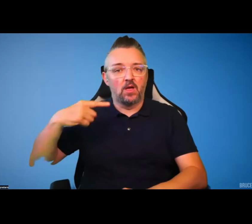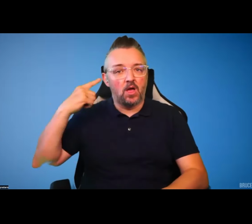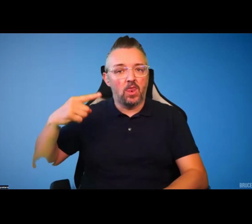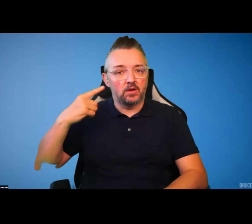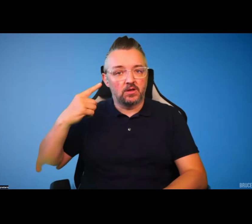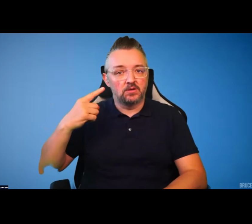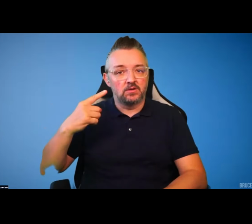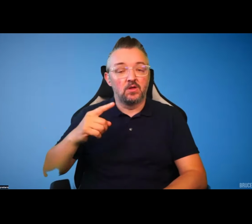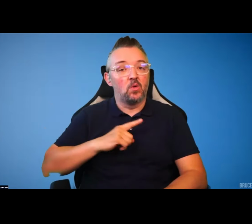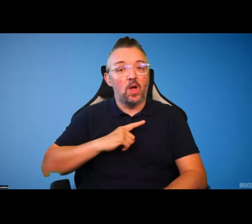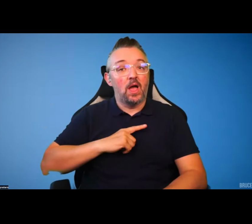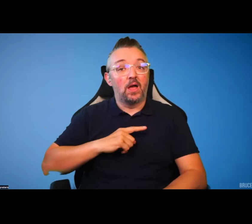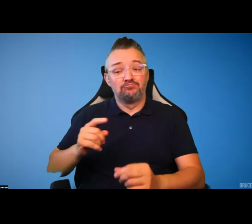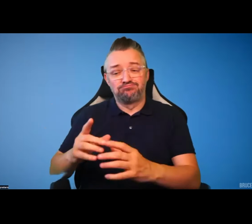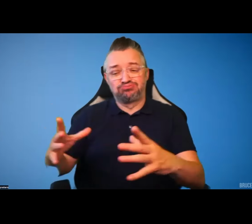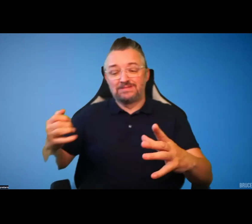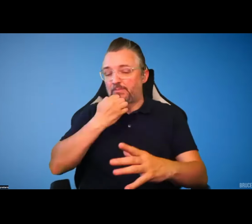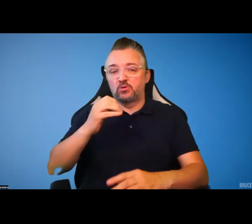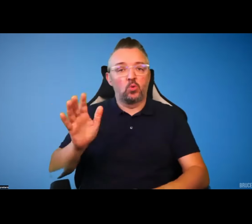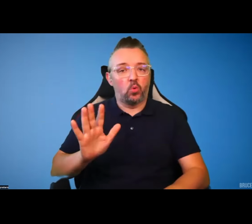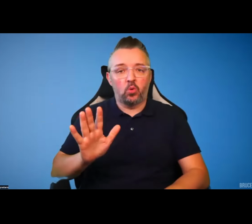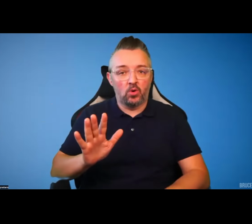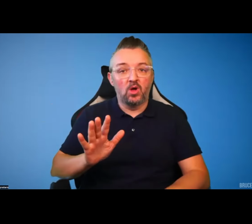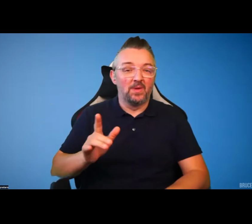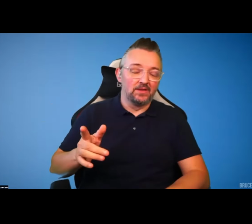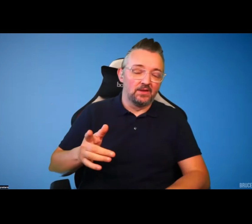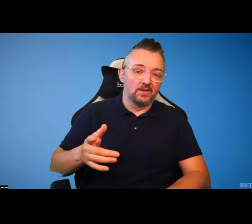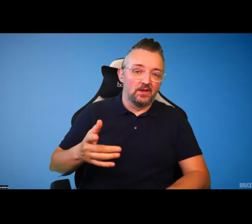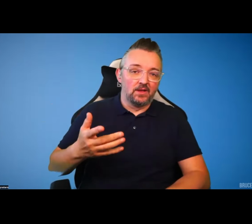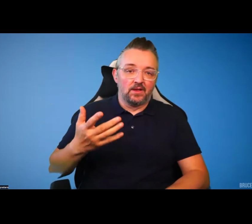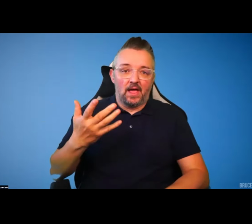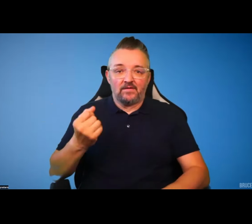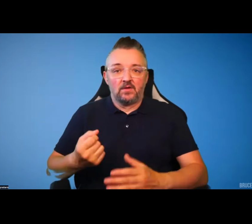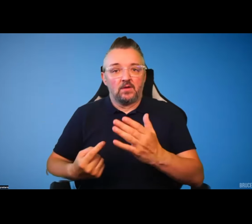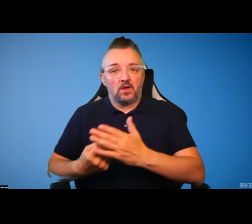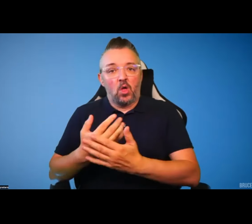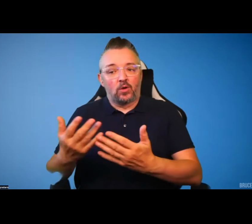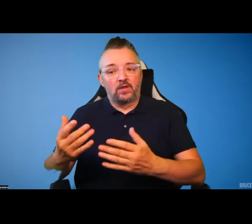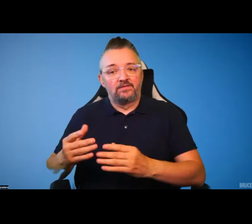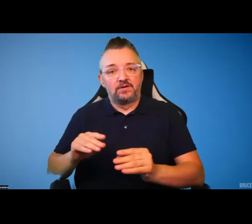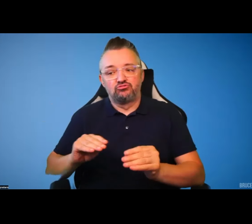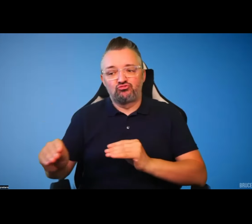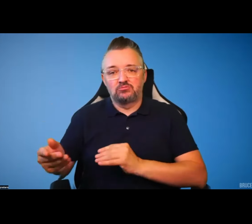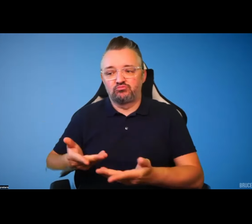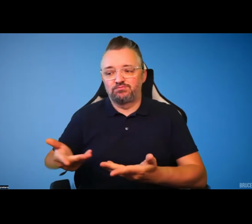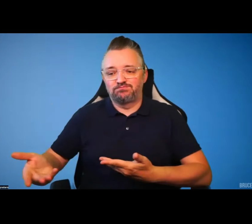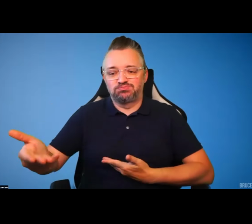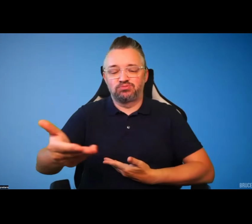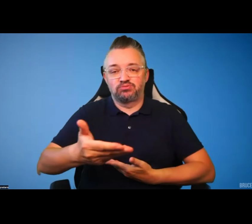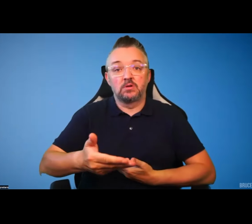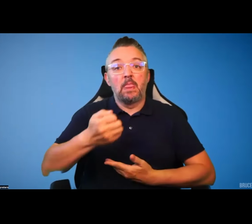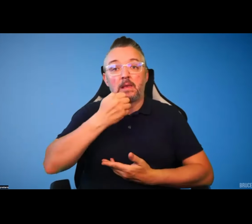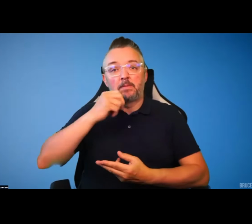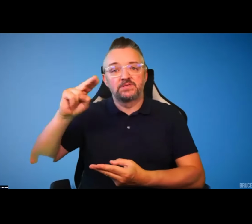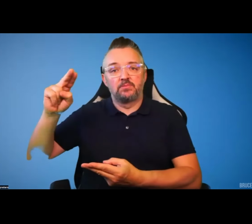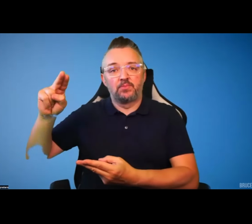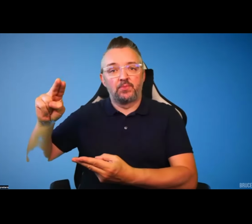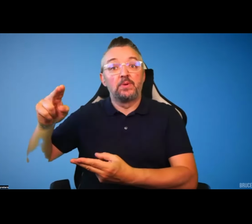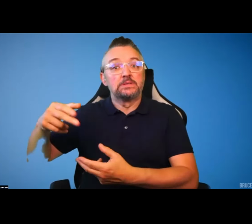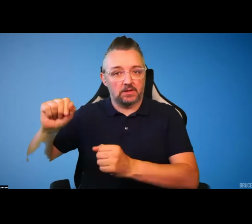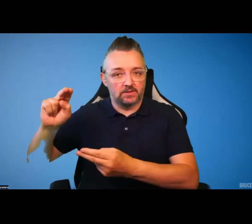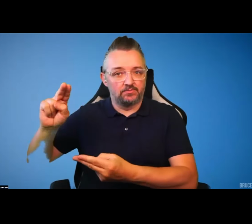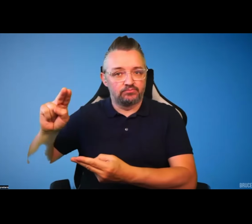to do with the population there, but that is also likely to be where most of the transmission has occurred. That is falling now, and it